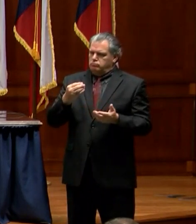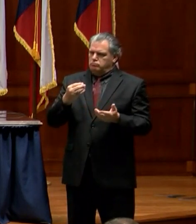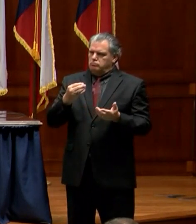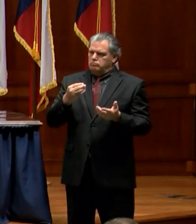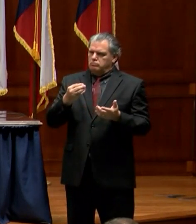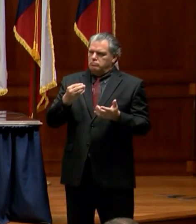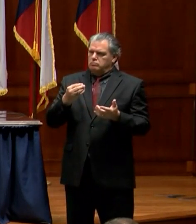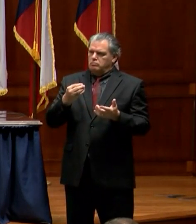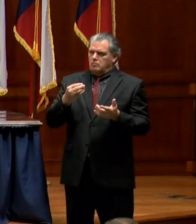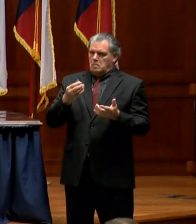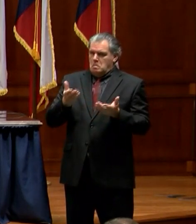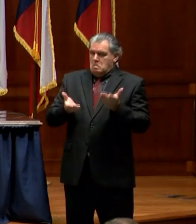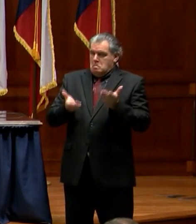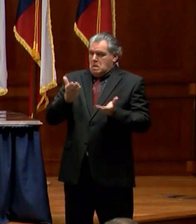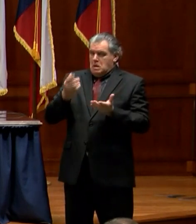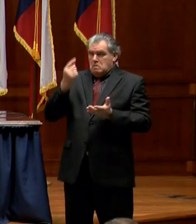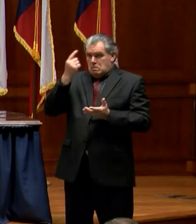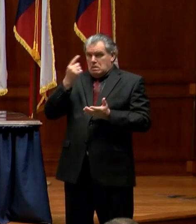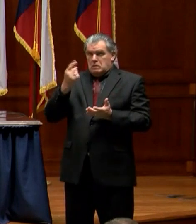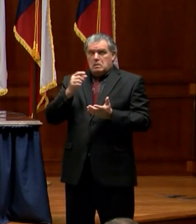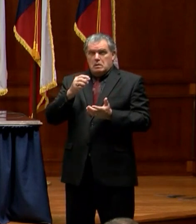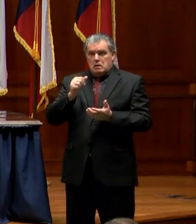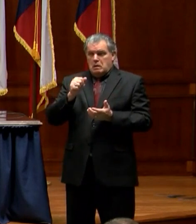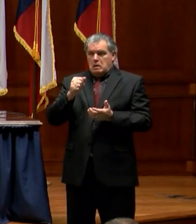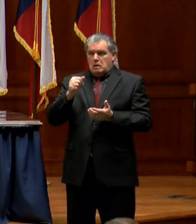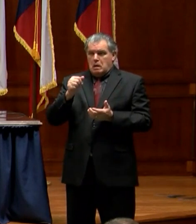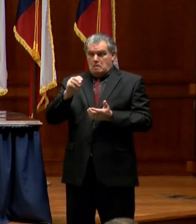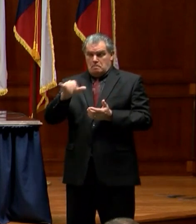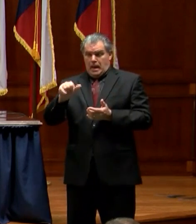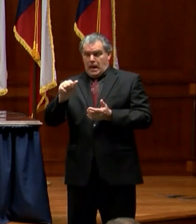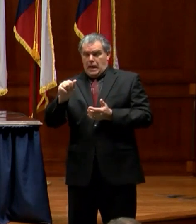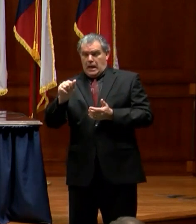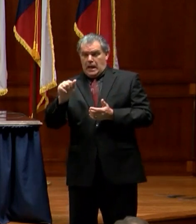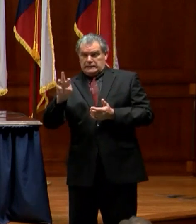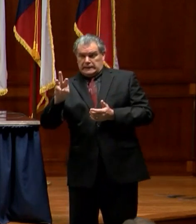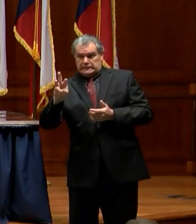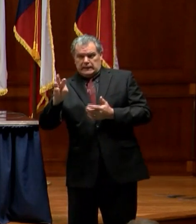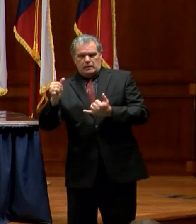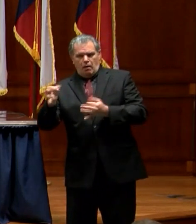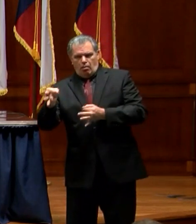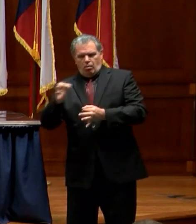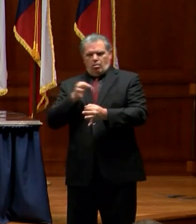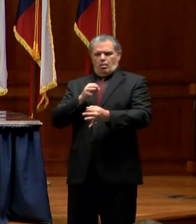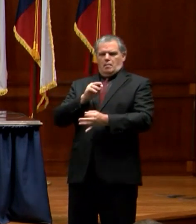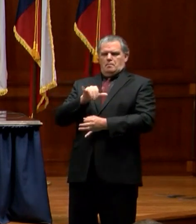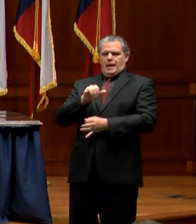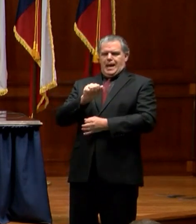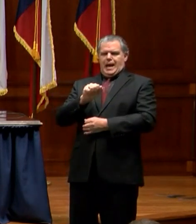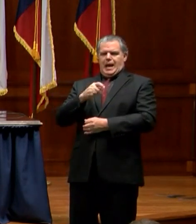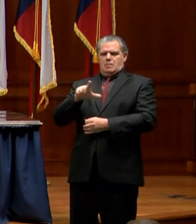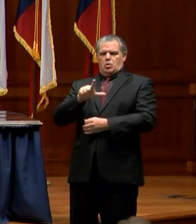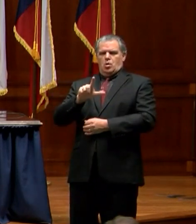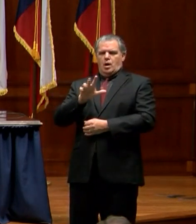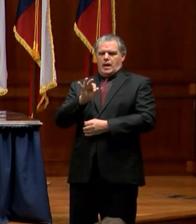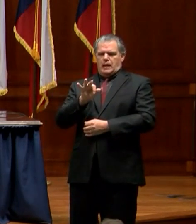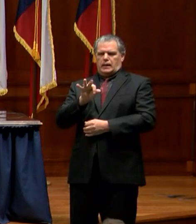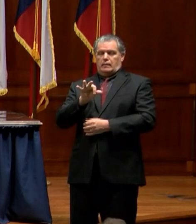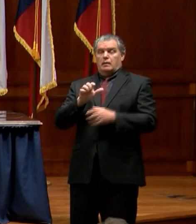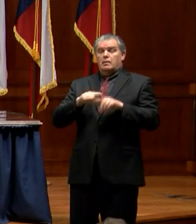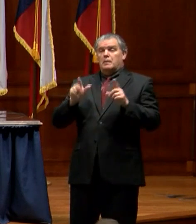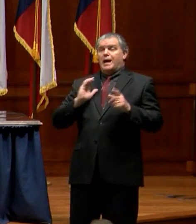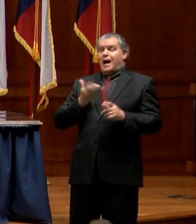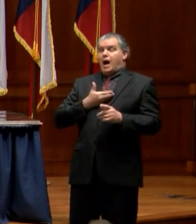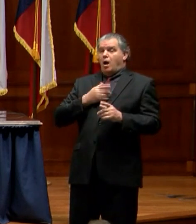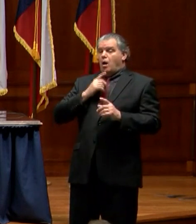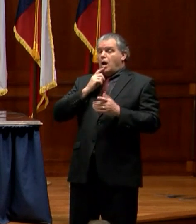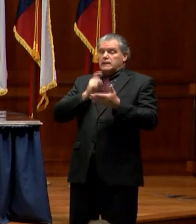it was April 19th. It used to be like May 6th. With the executive order and the social distancing restrictions right now in place